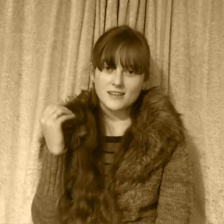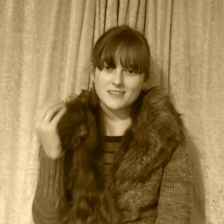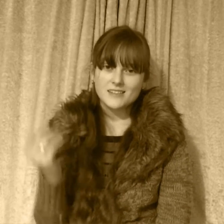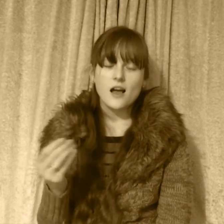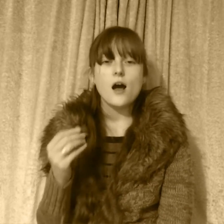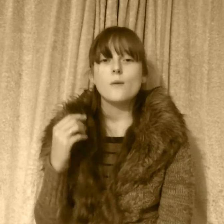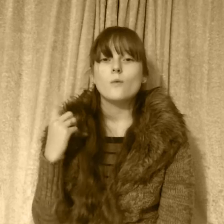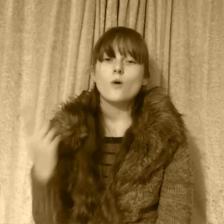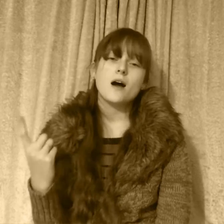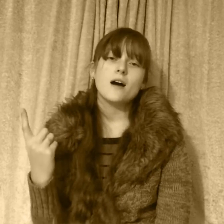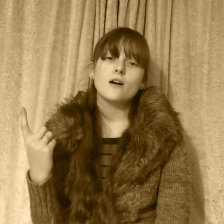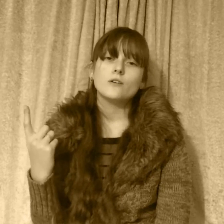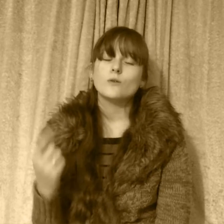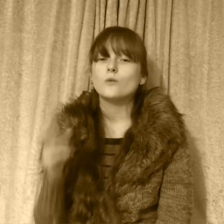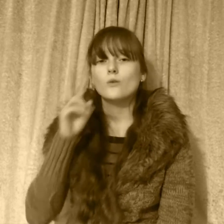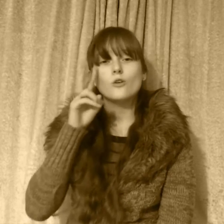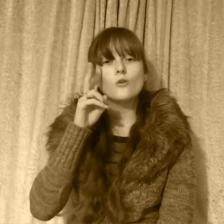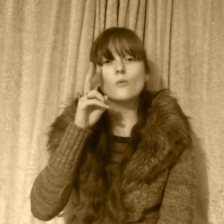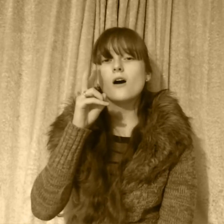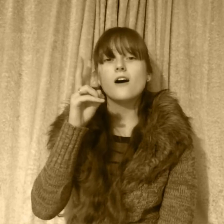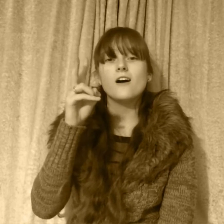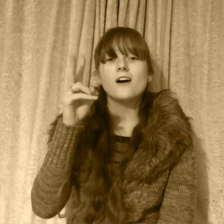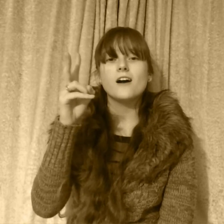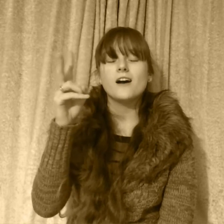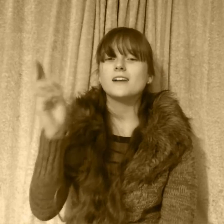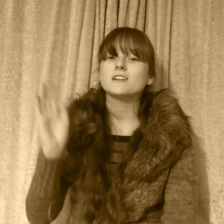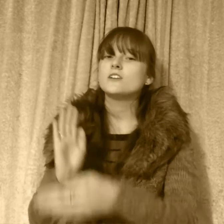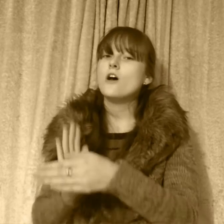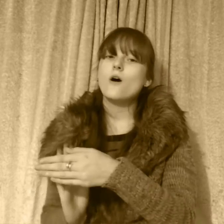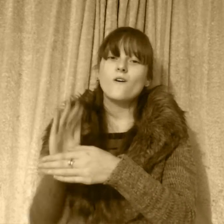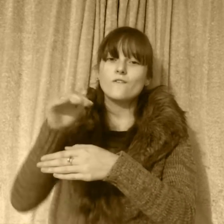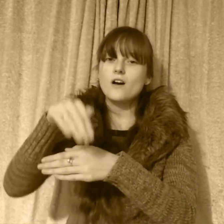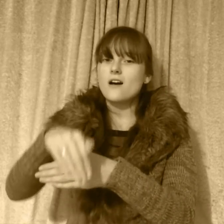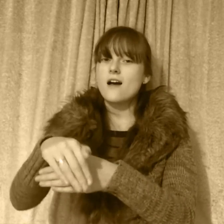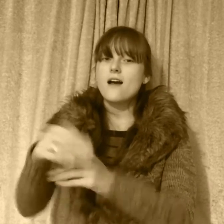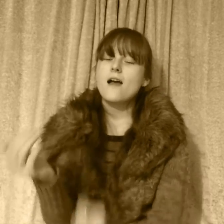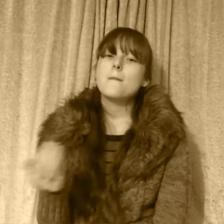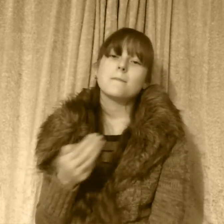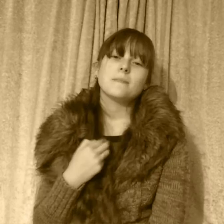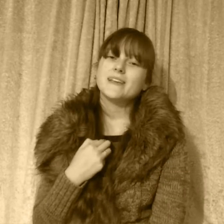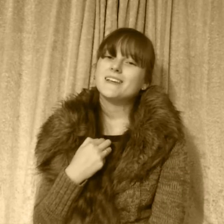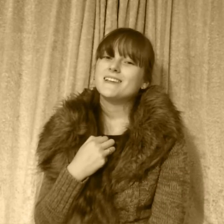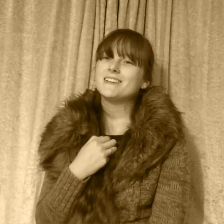Someone who'll watch over me